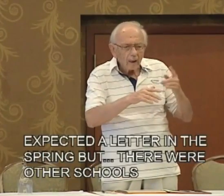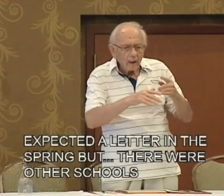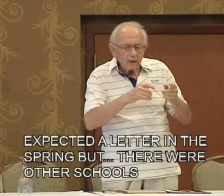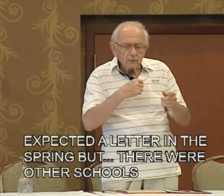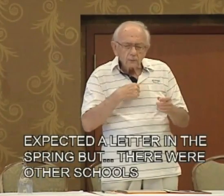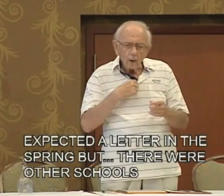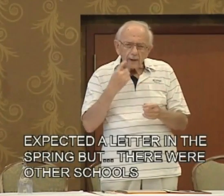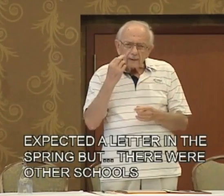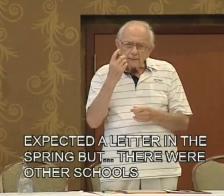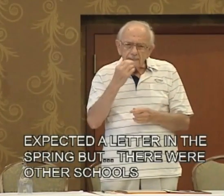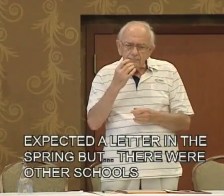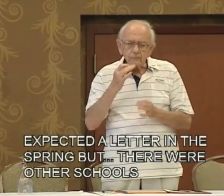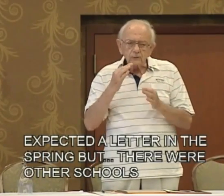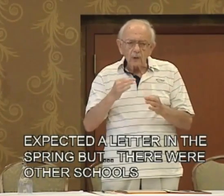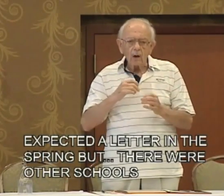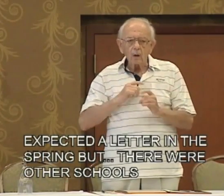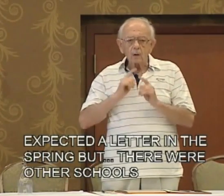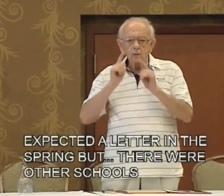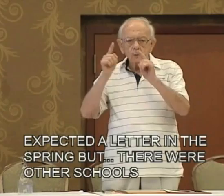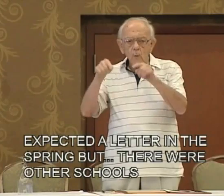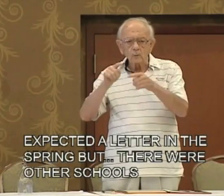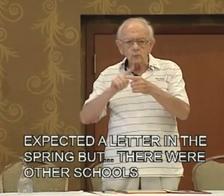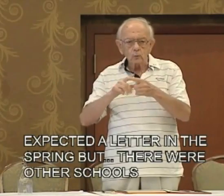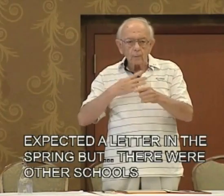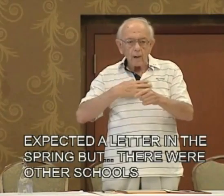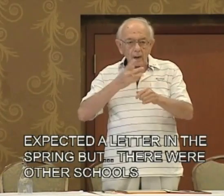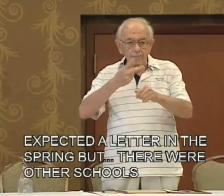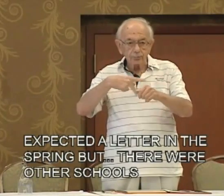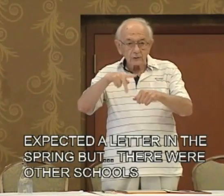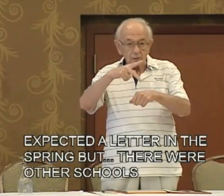there were other schools that were replying but I decided well